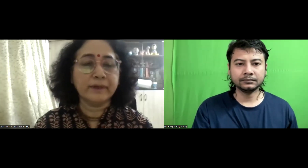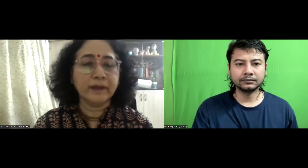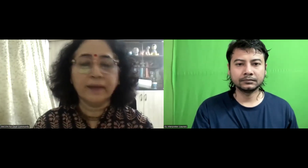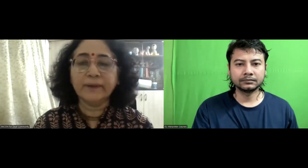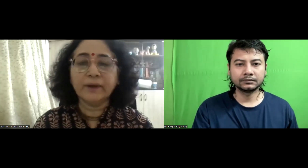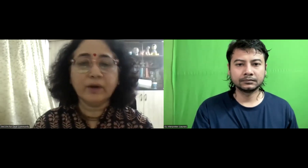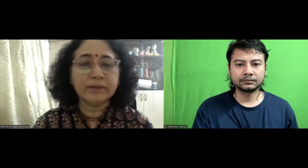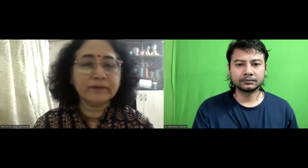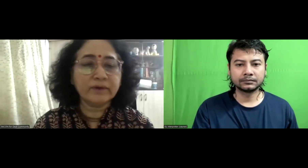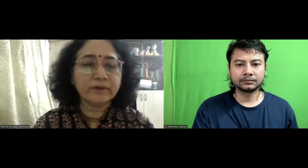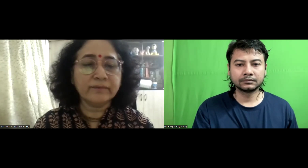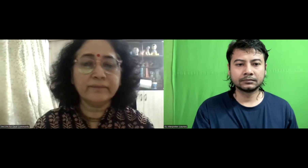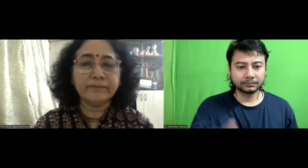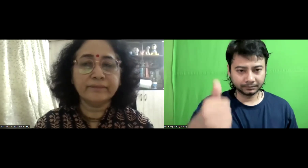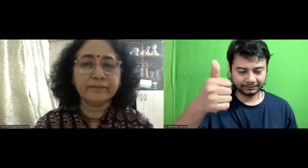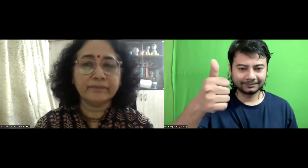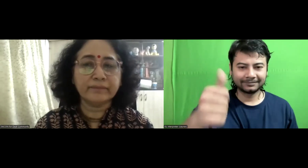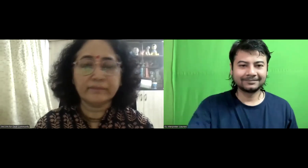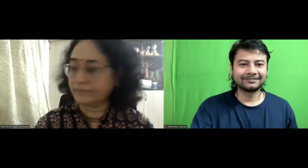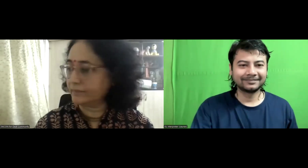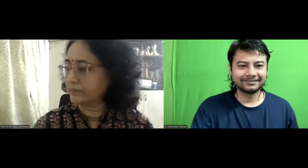Am I audible, sir?